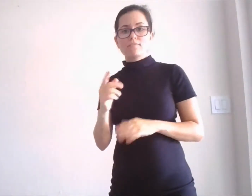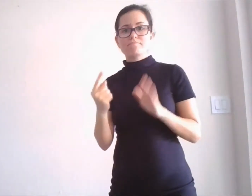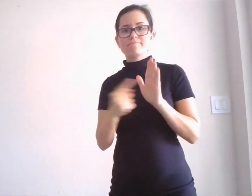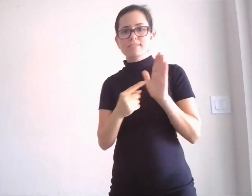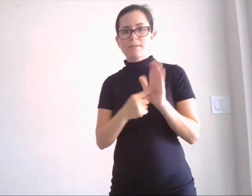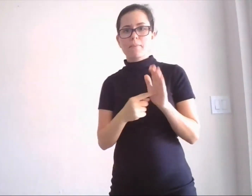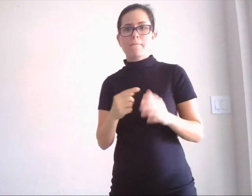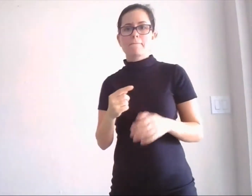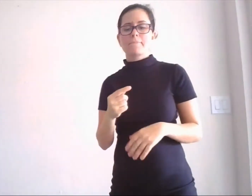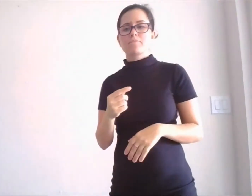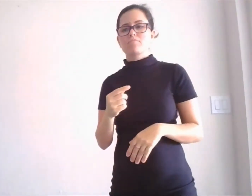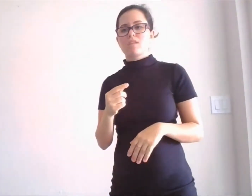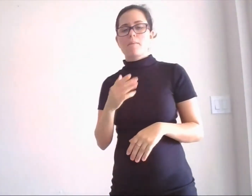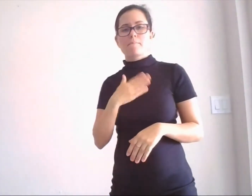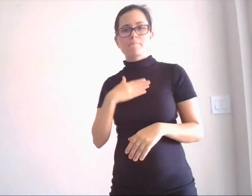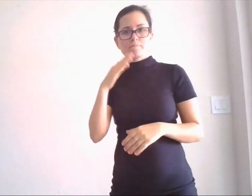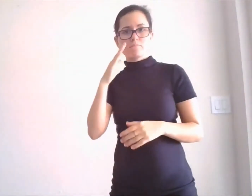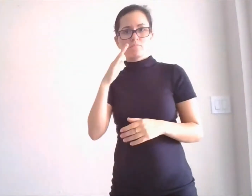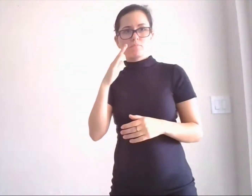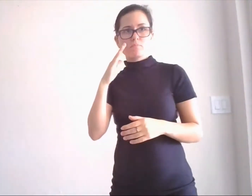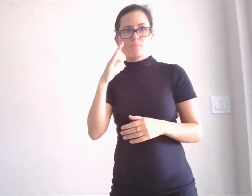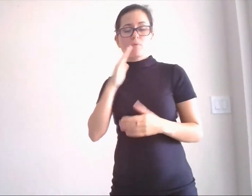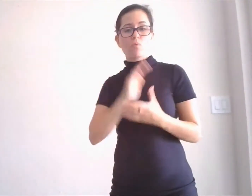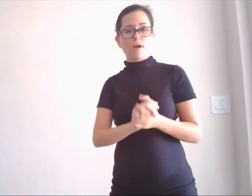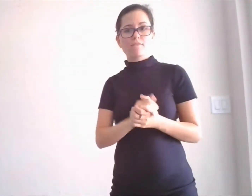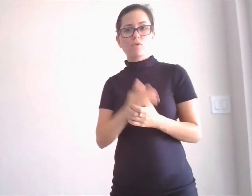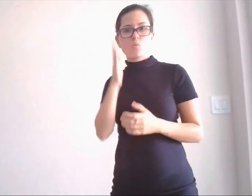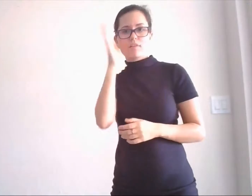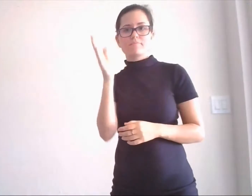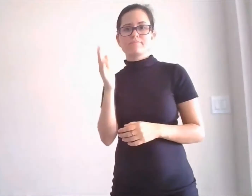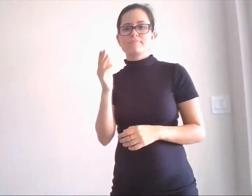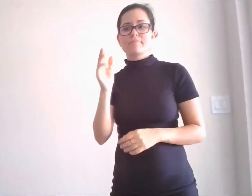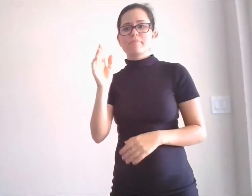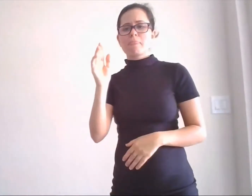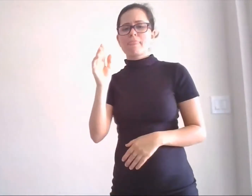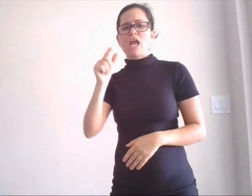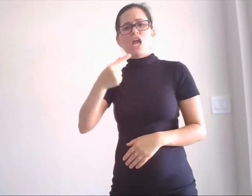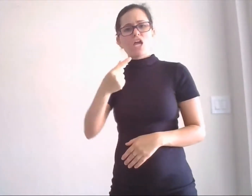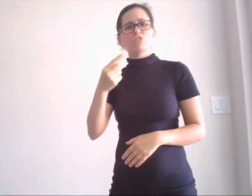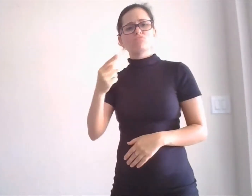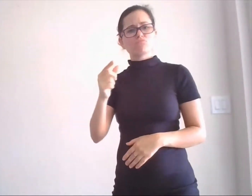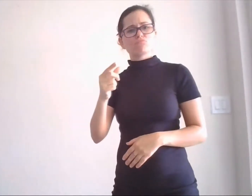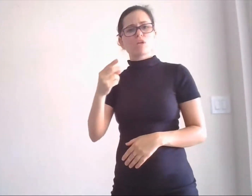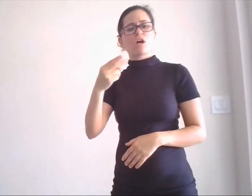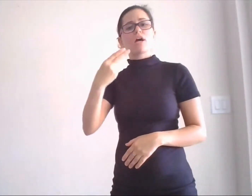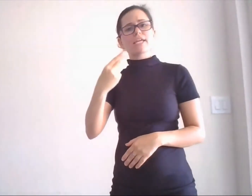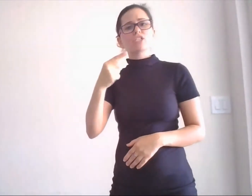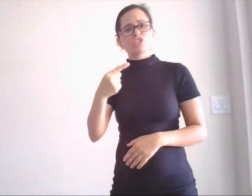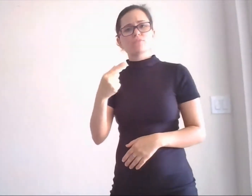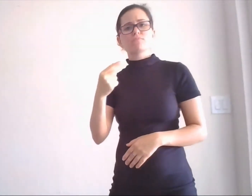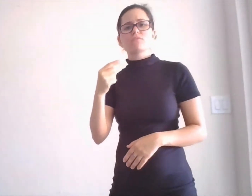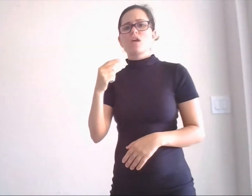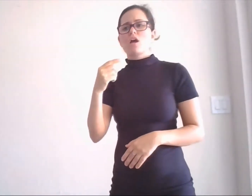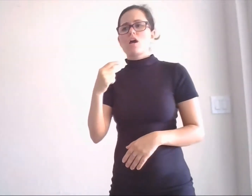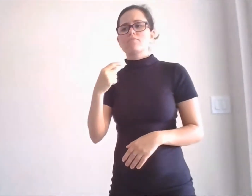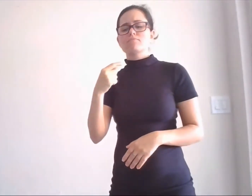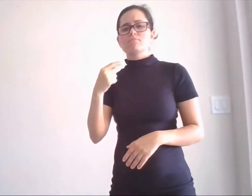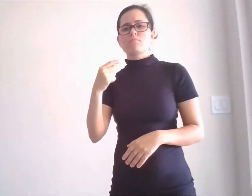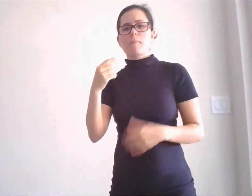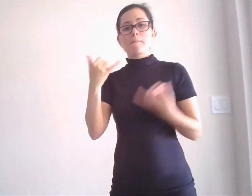party time. And then all the lights, here's what my wife does. When we're going to have people over, she goes around cutting on all the lamps and getting everything right. I set it the way that she